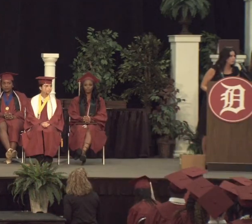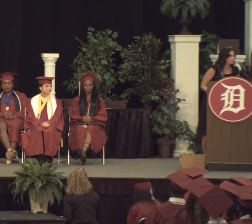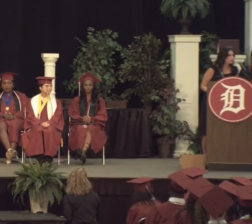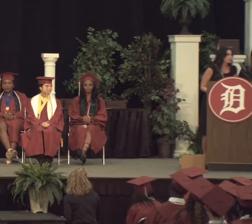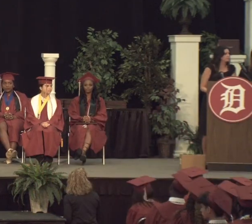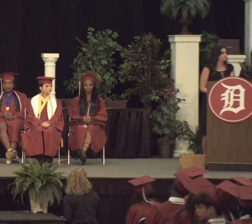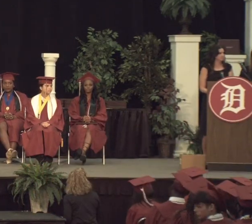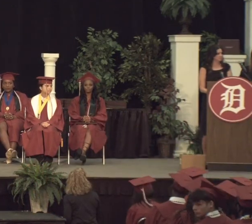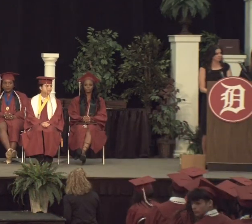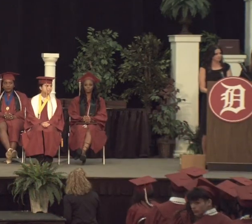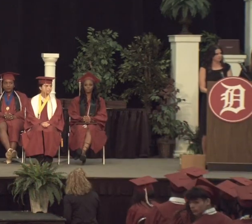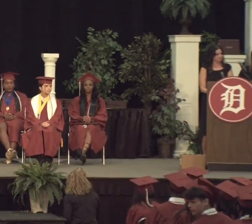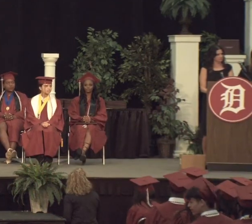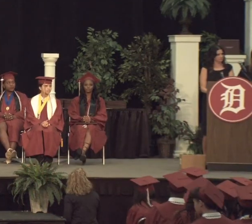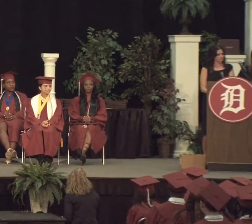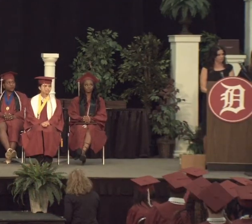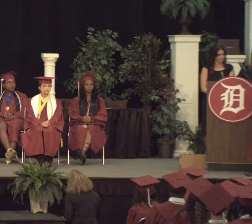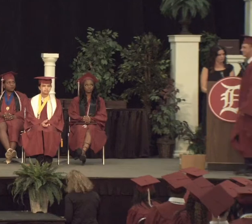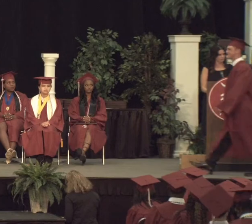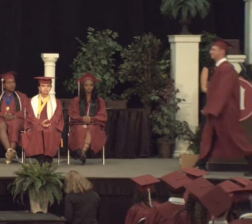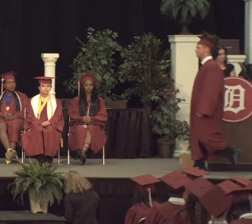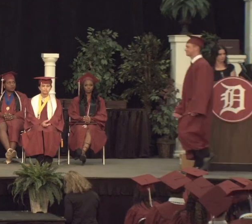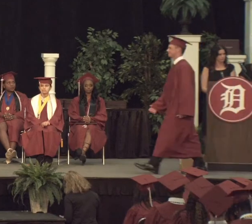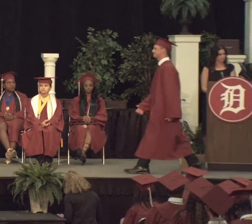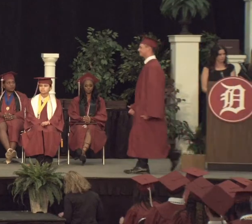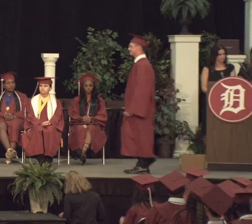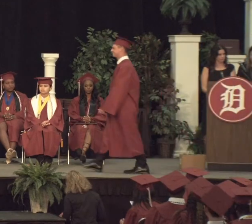Brett Bordelon.